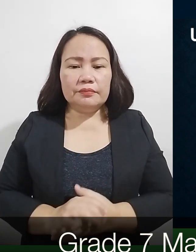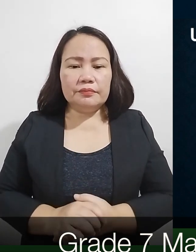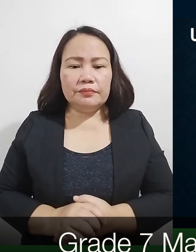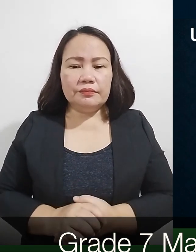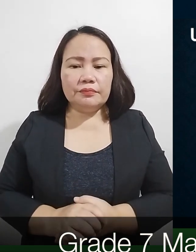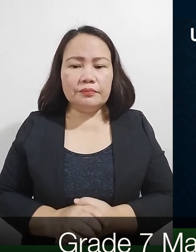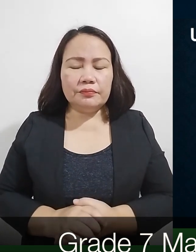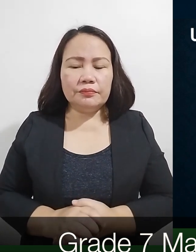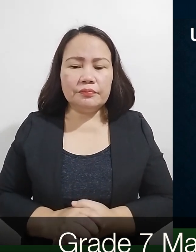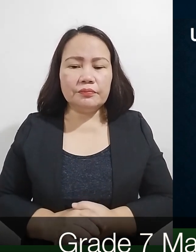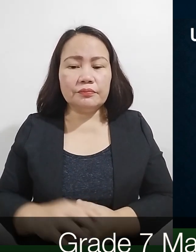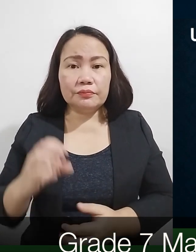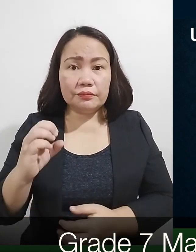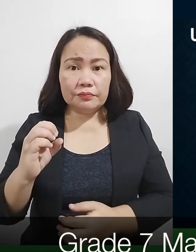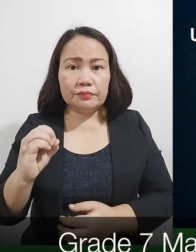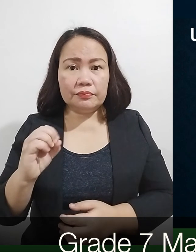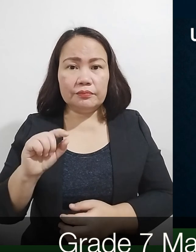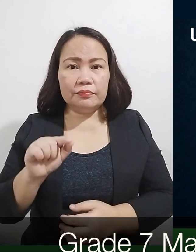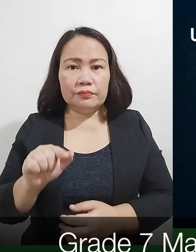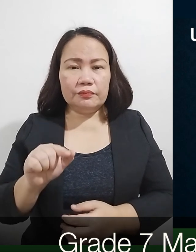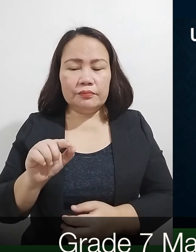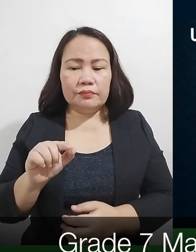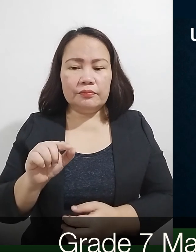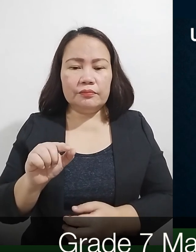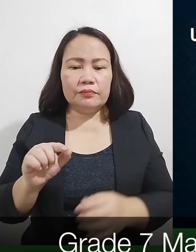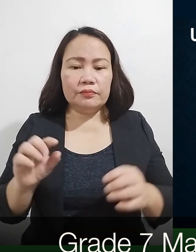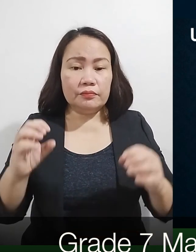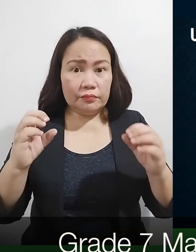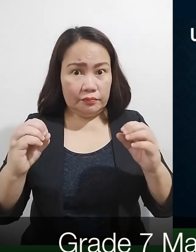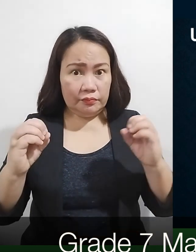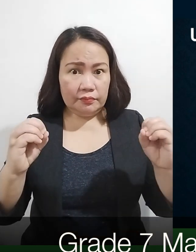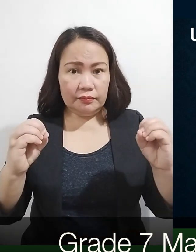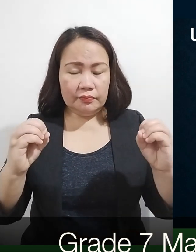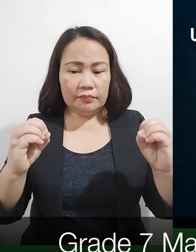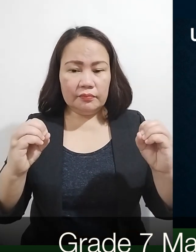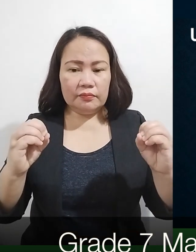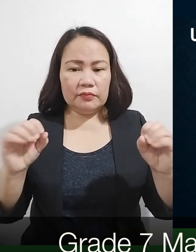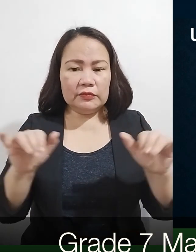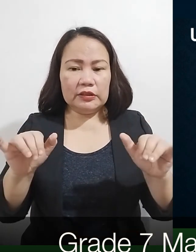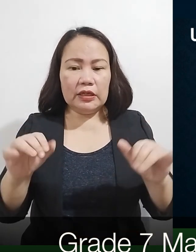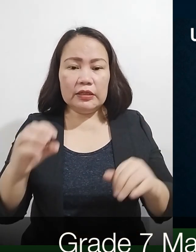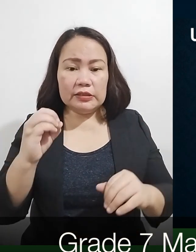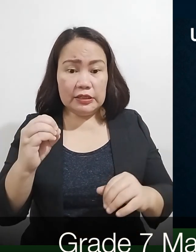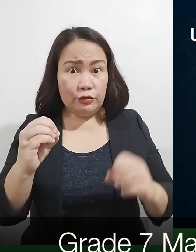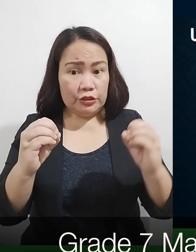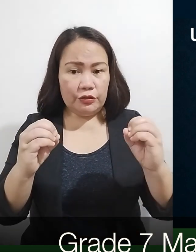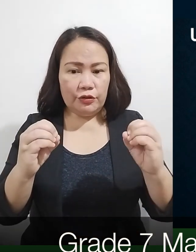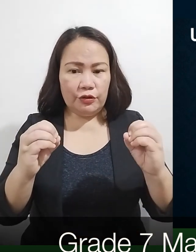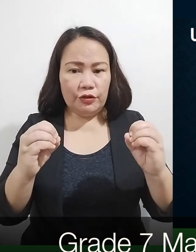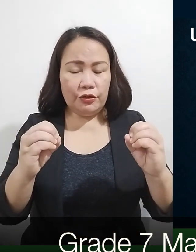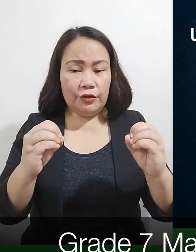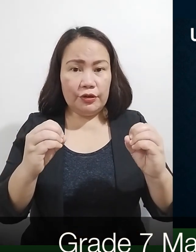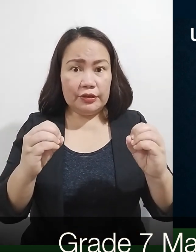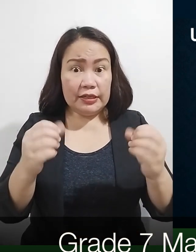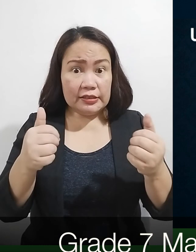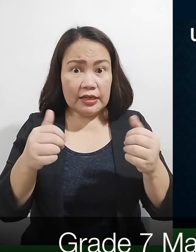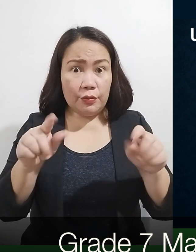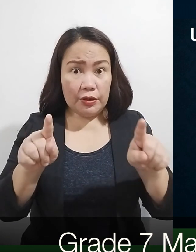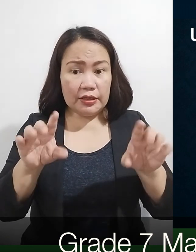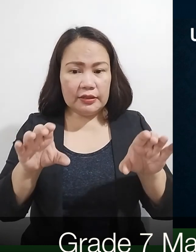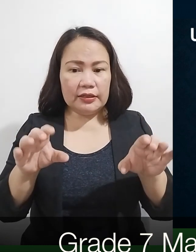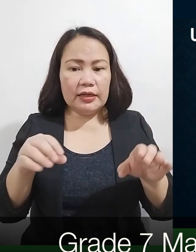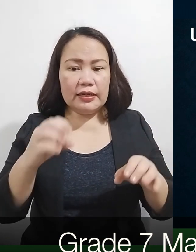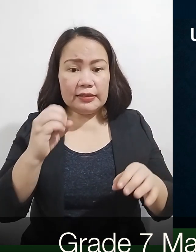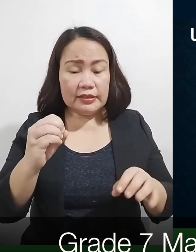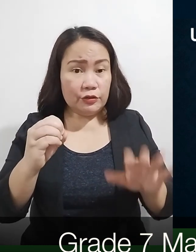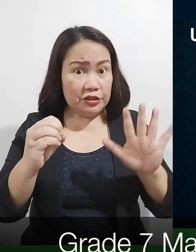example. So, medyo nakakalito siya. So, 0, ones. Ito, 0. So, 0 again, tens. Punta